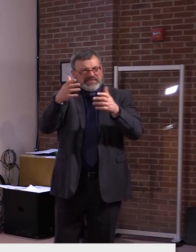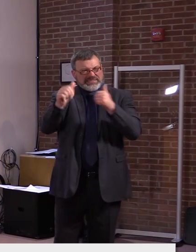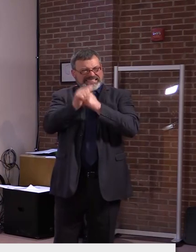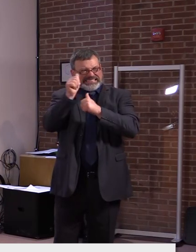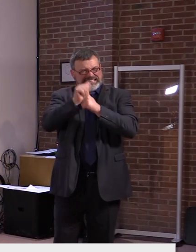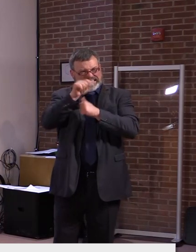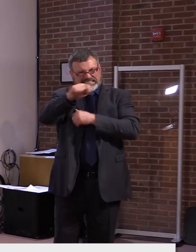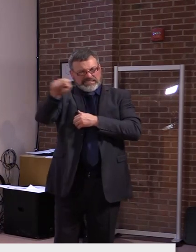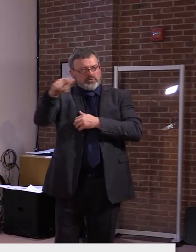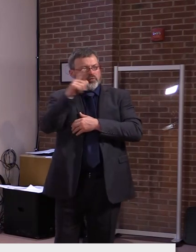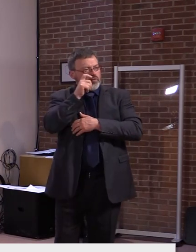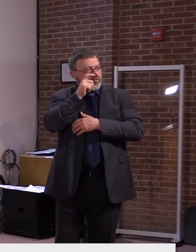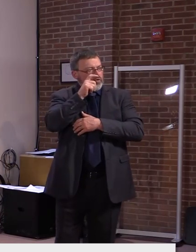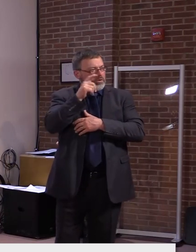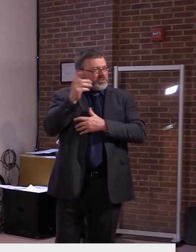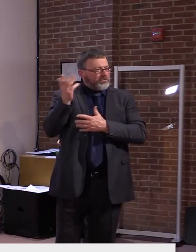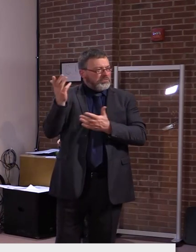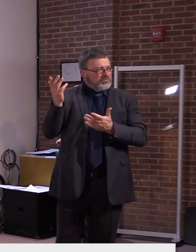Dr. Levine.